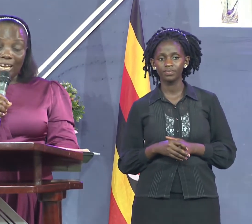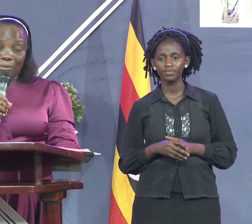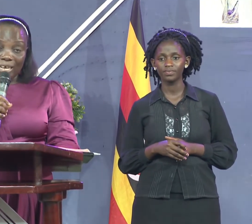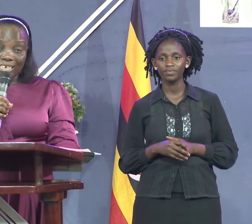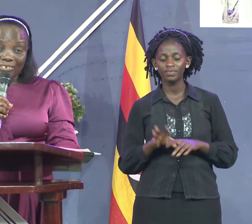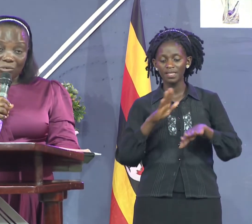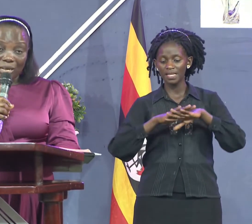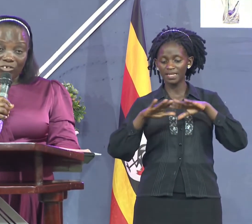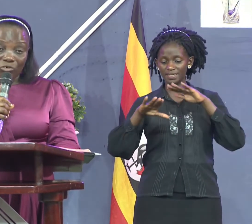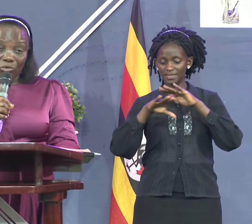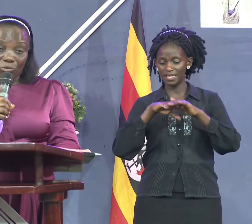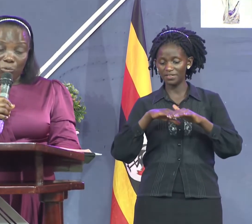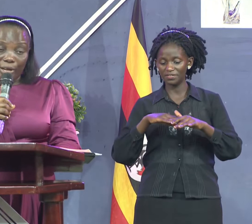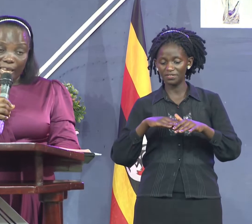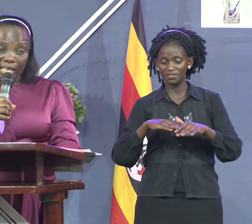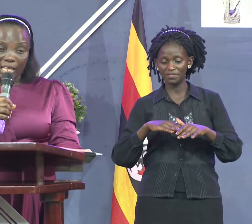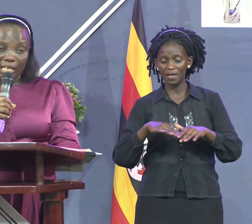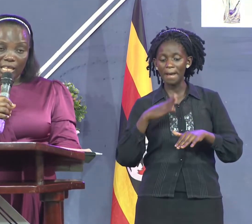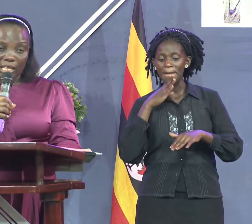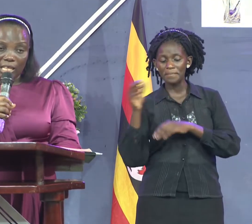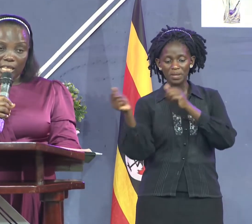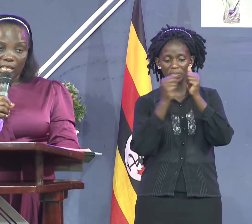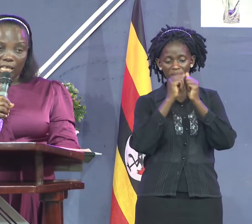Do not lean on your